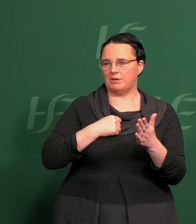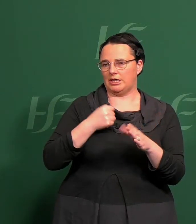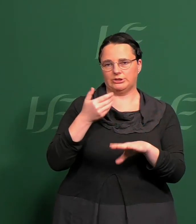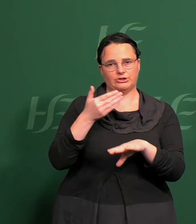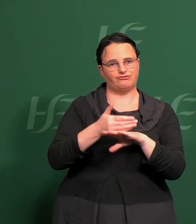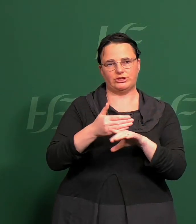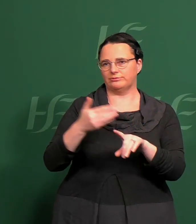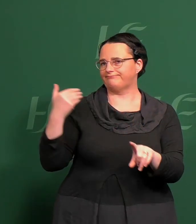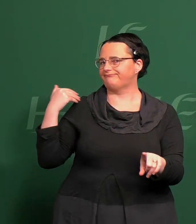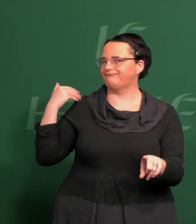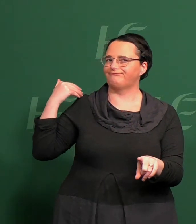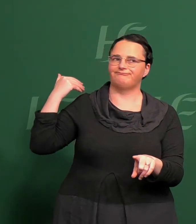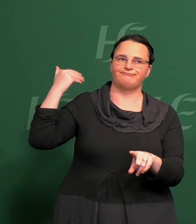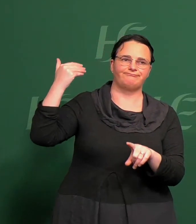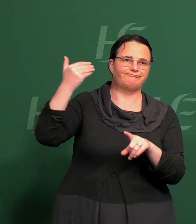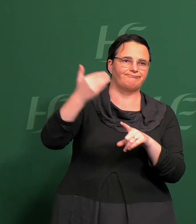career.